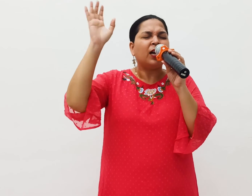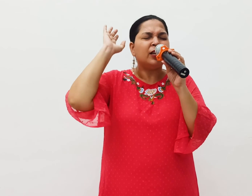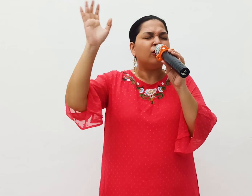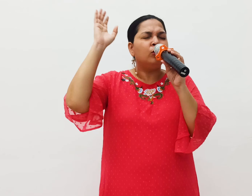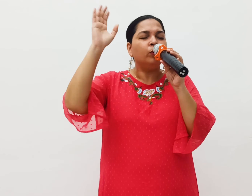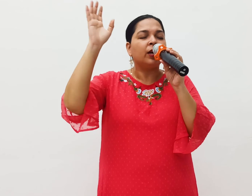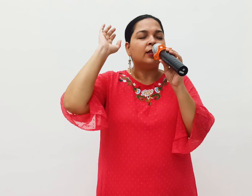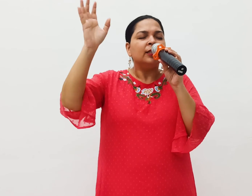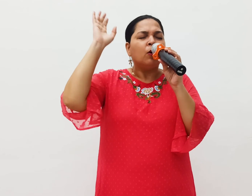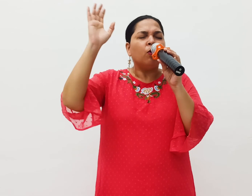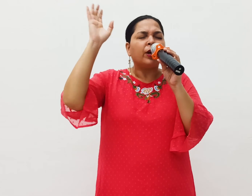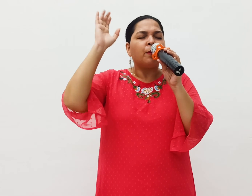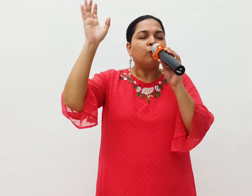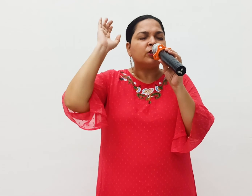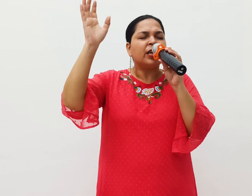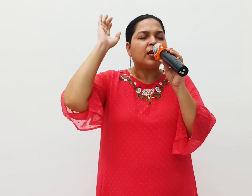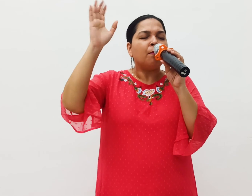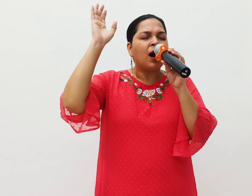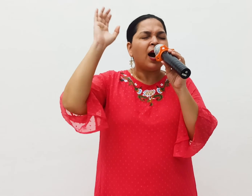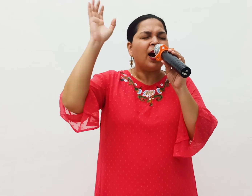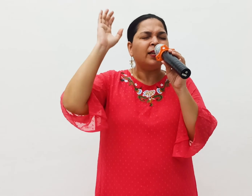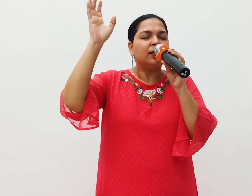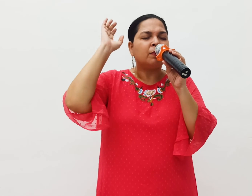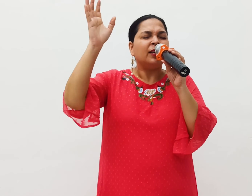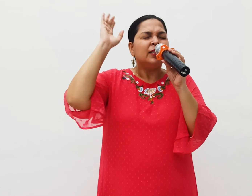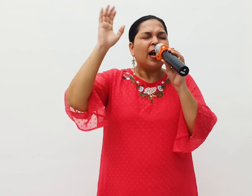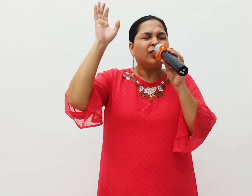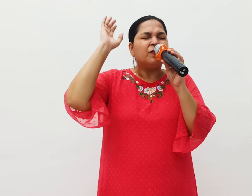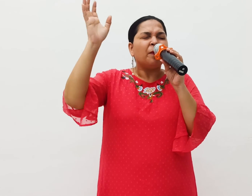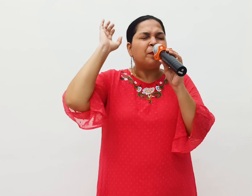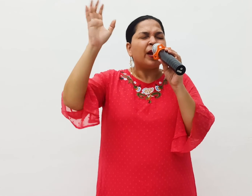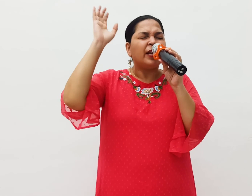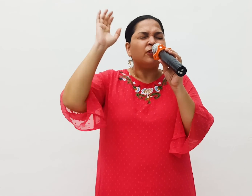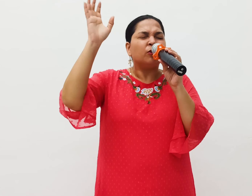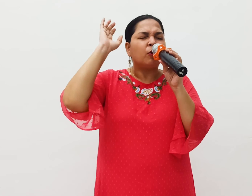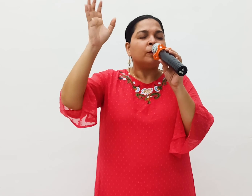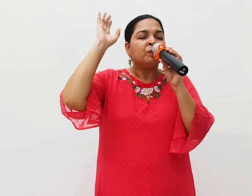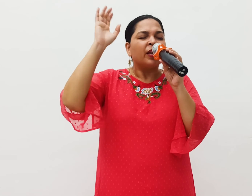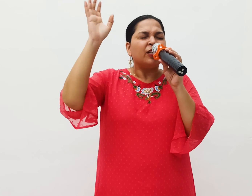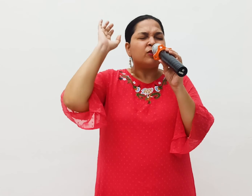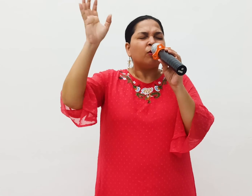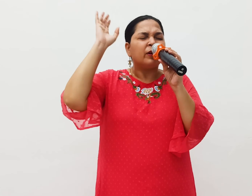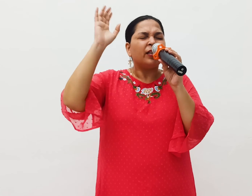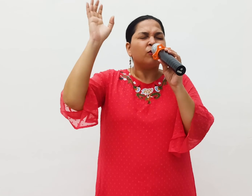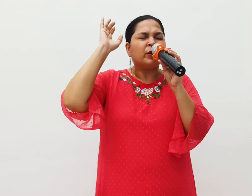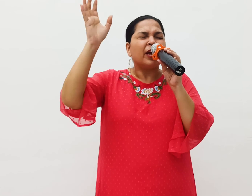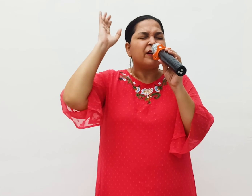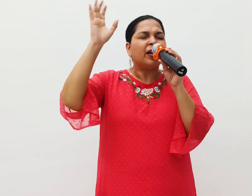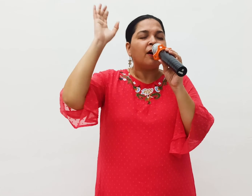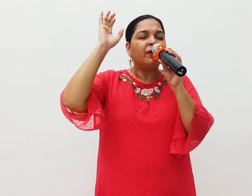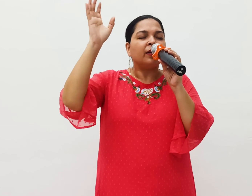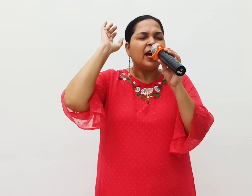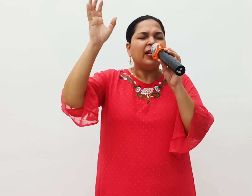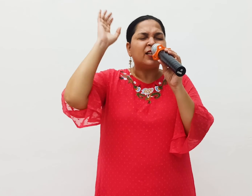Jesus. Hallelujah. O Gebo Sikama Ahantraba. As we are praying, yes, so Lord, yes, so Lord, yes, so Lord, they